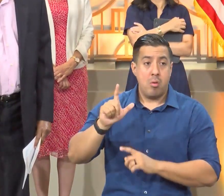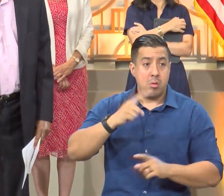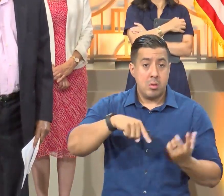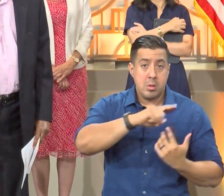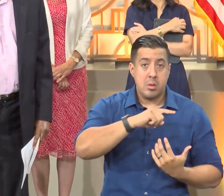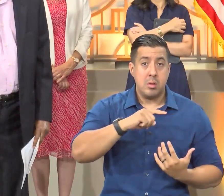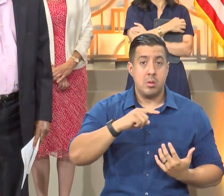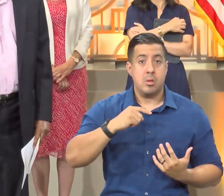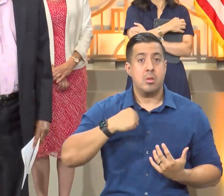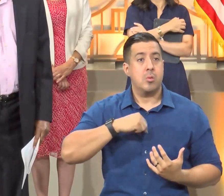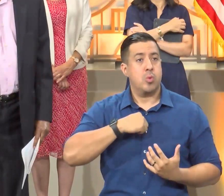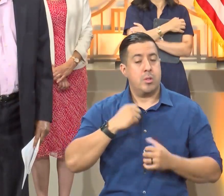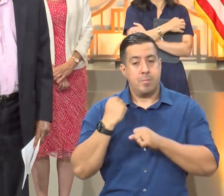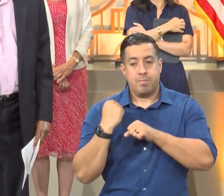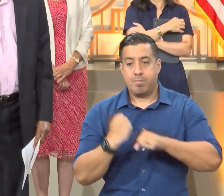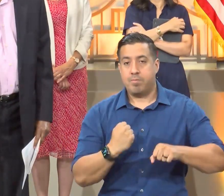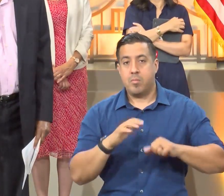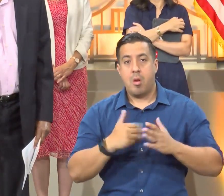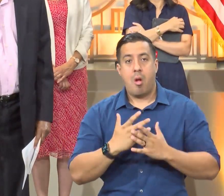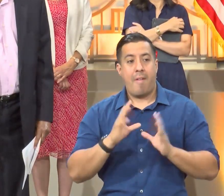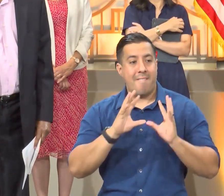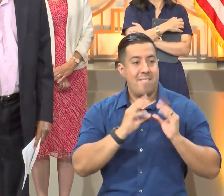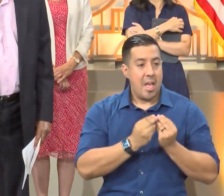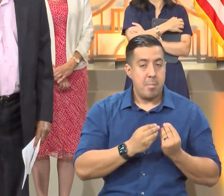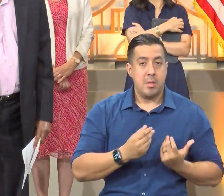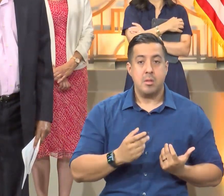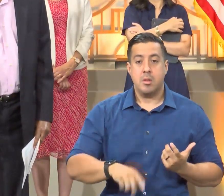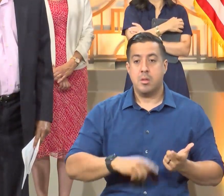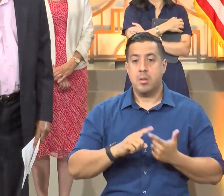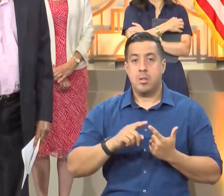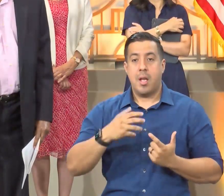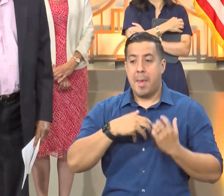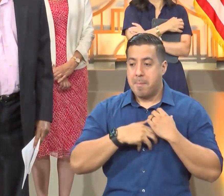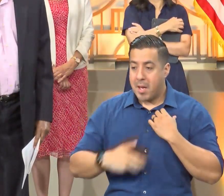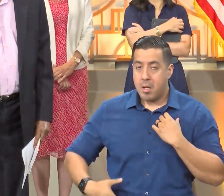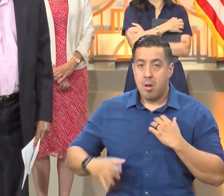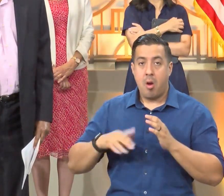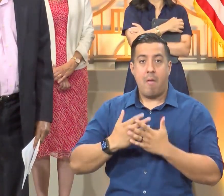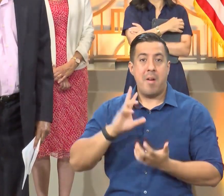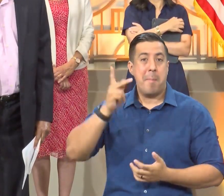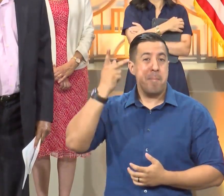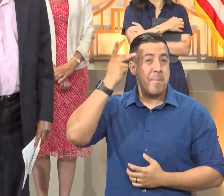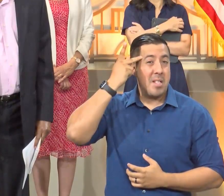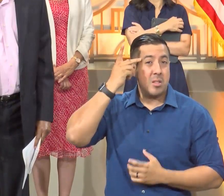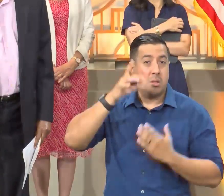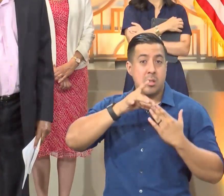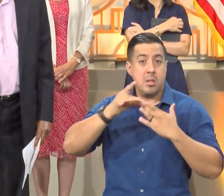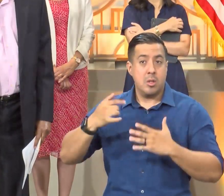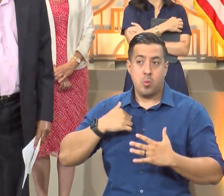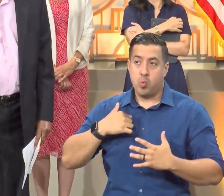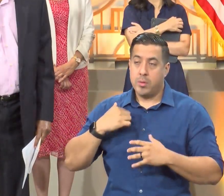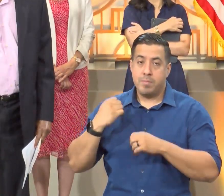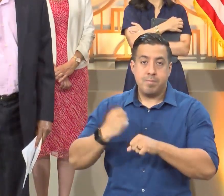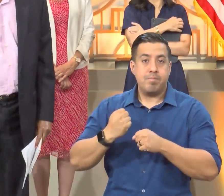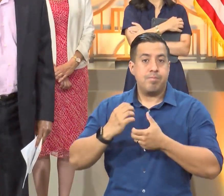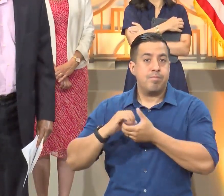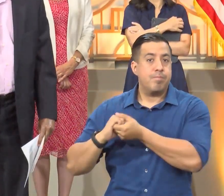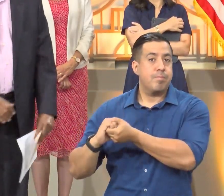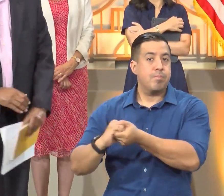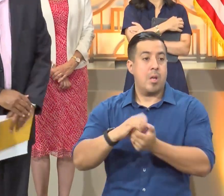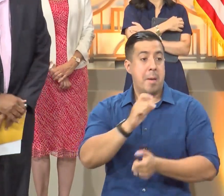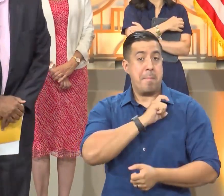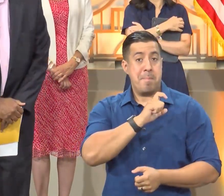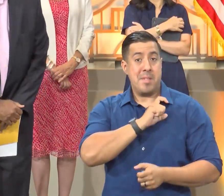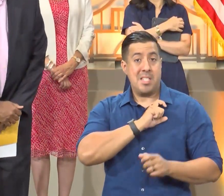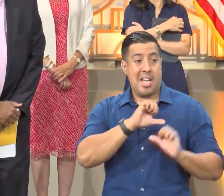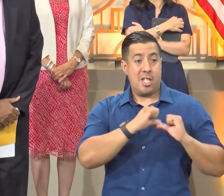we are standing strong with all of our families, with our mayor, all of our political leaders, and all the police agencies